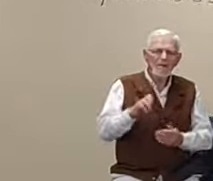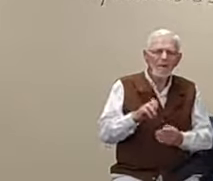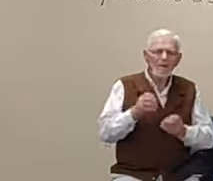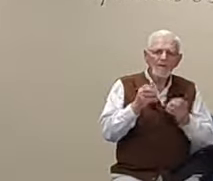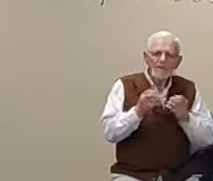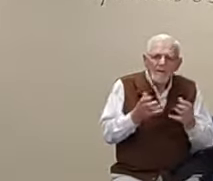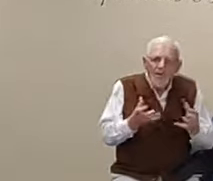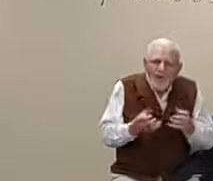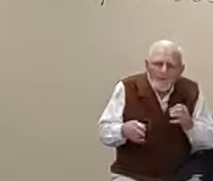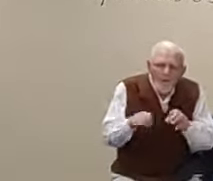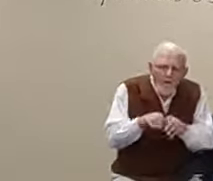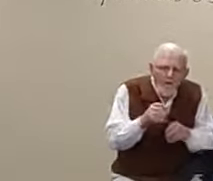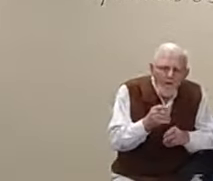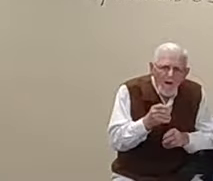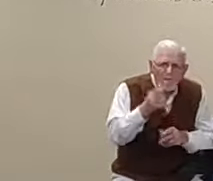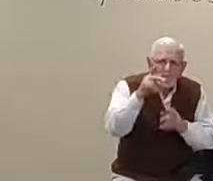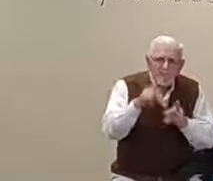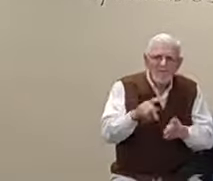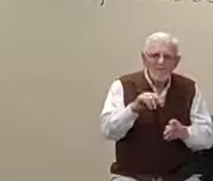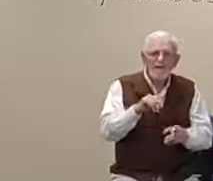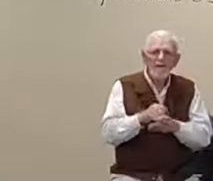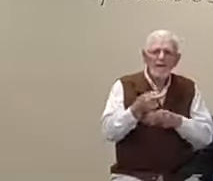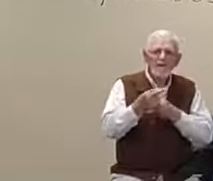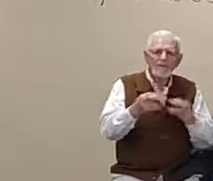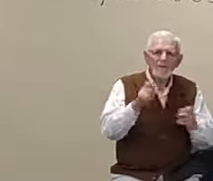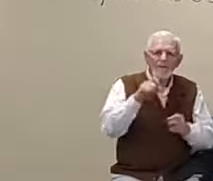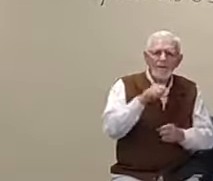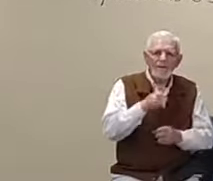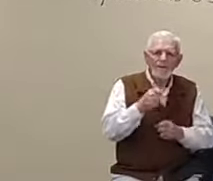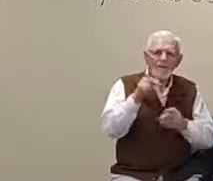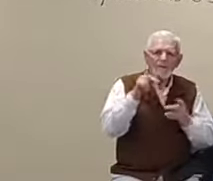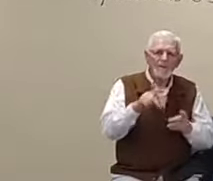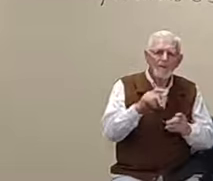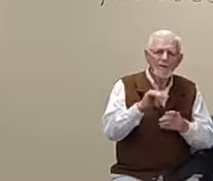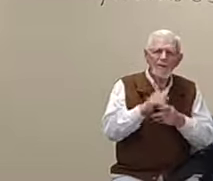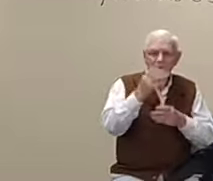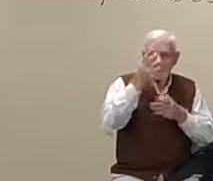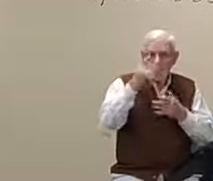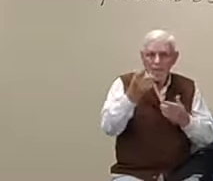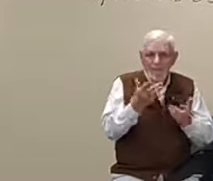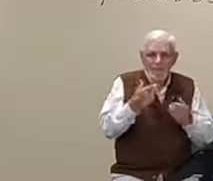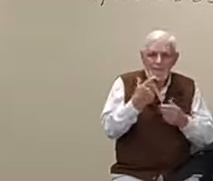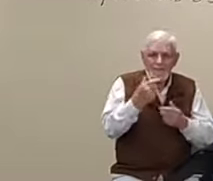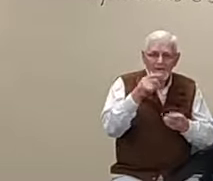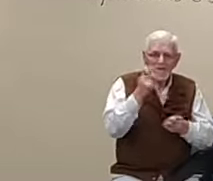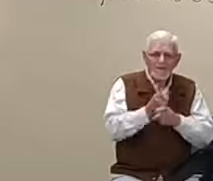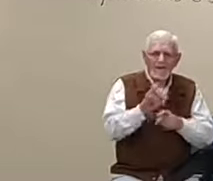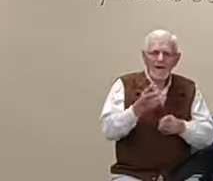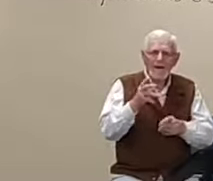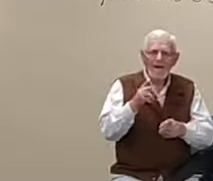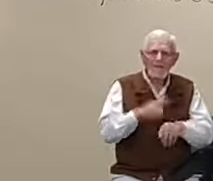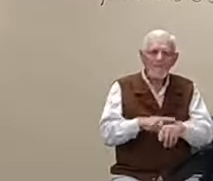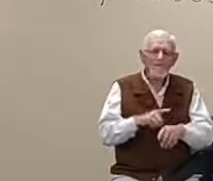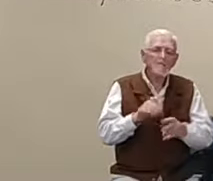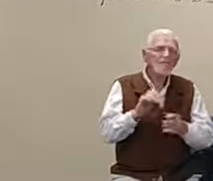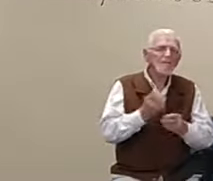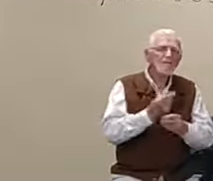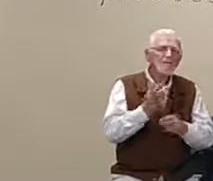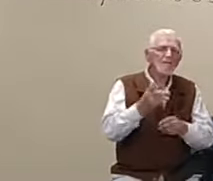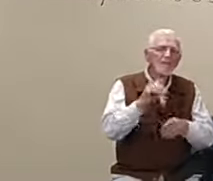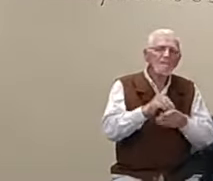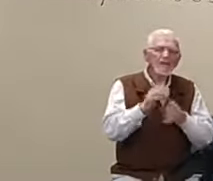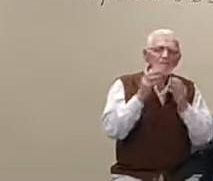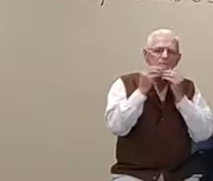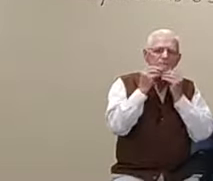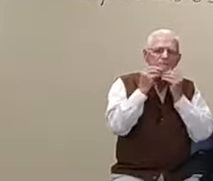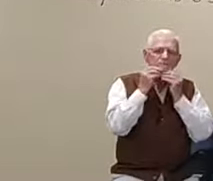guy in the room. You don't have to always be the guy that knows what to say at the right time. Sometimes you just have to shut your